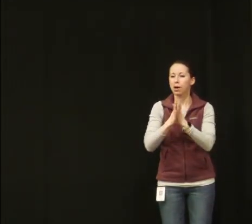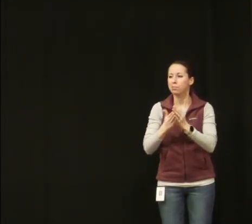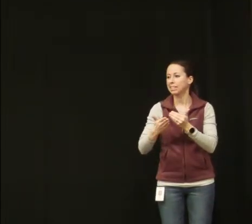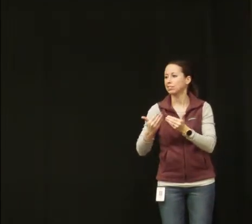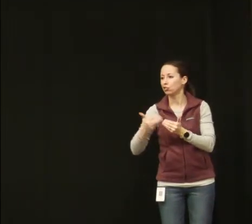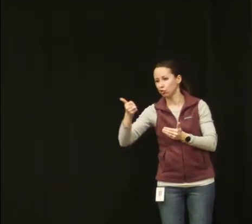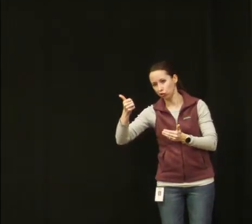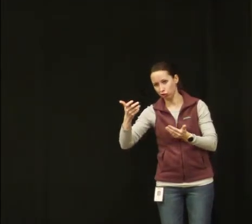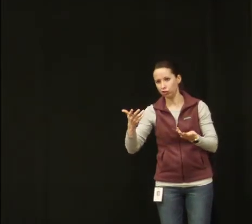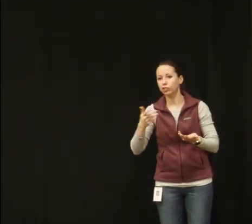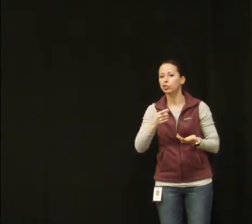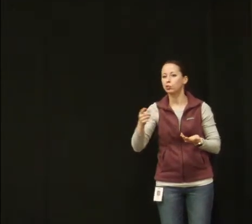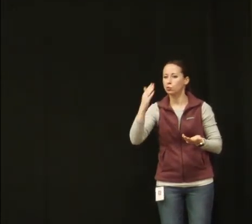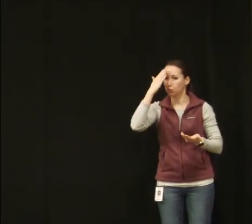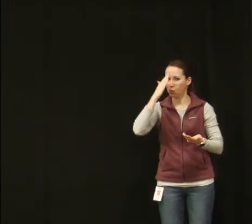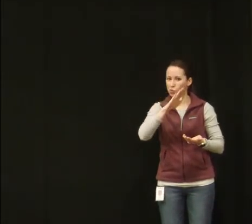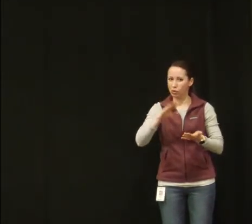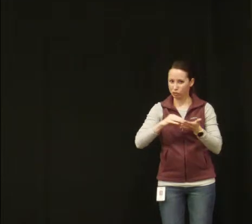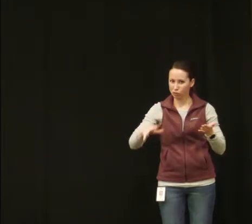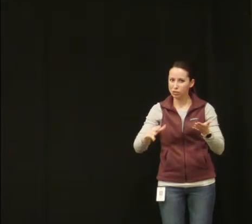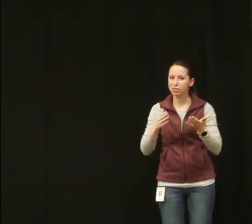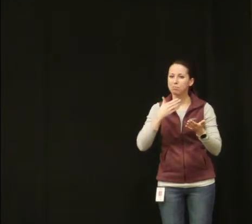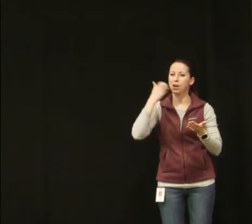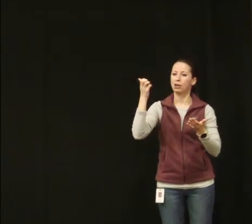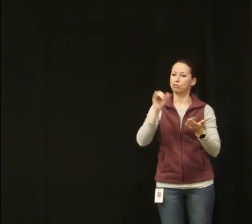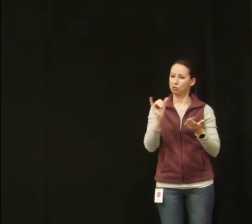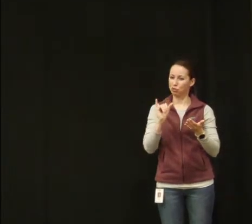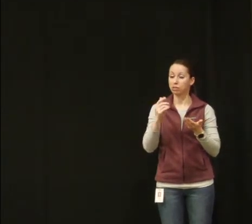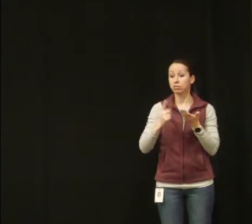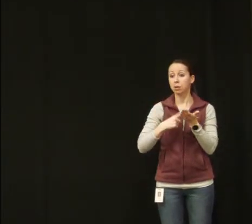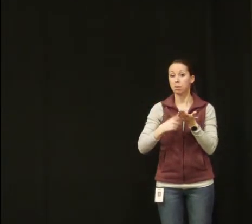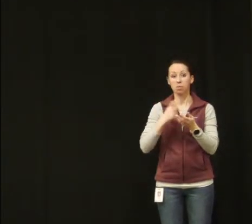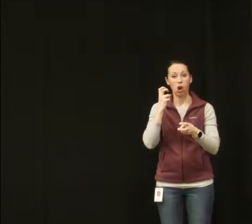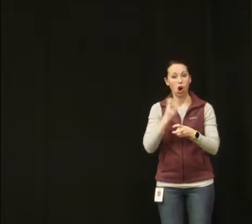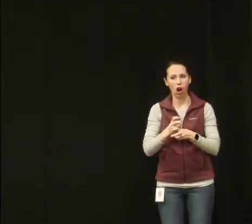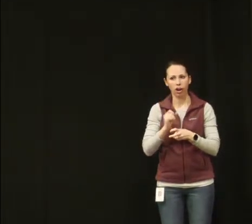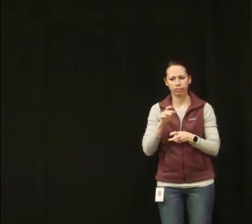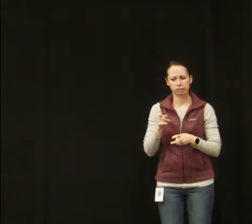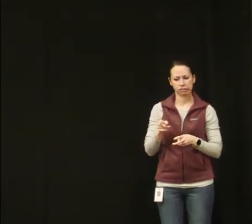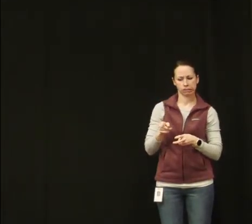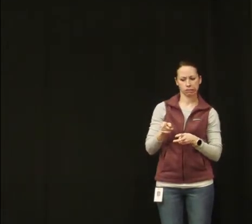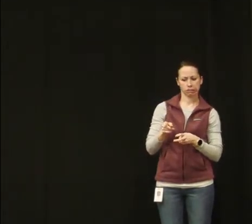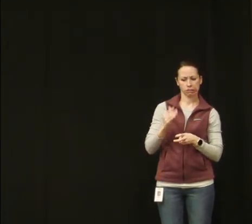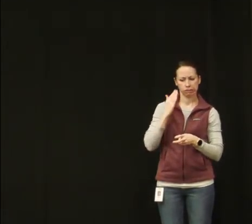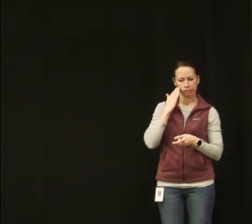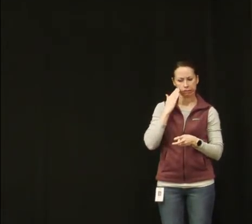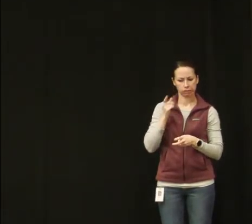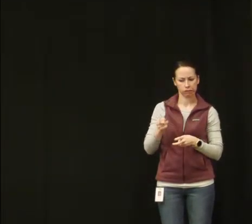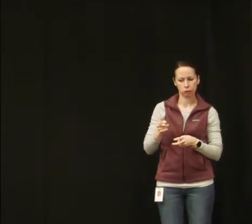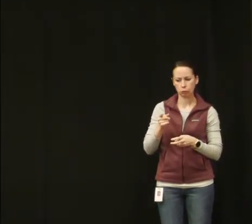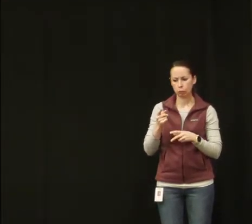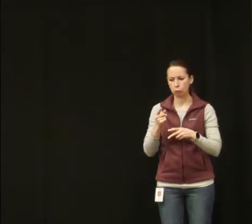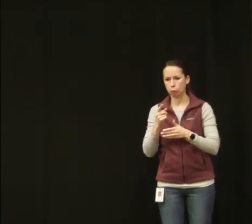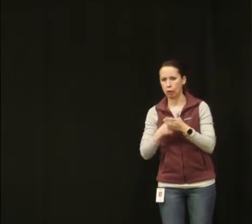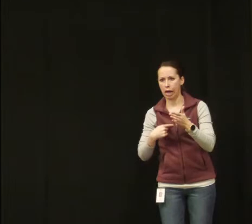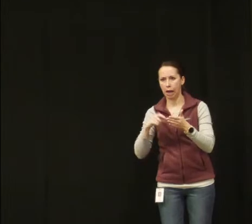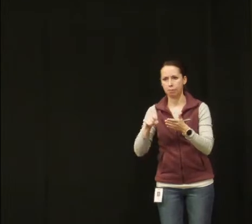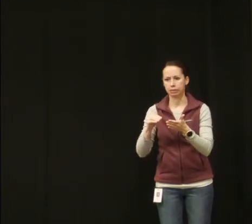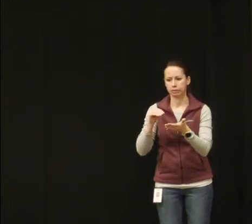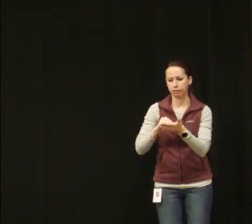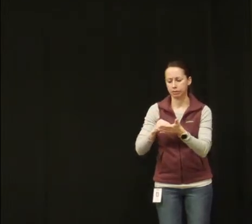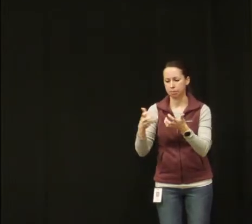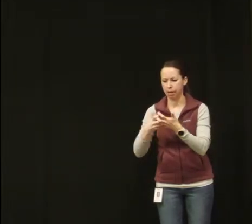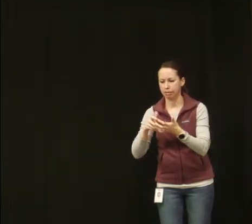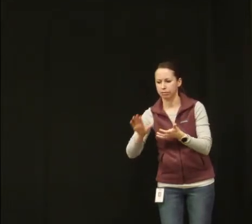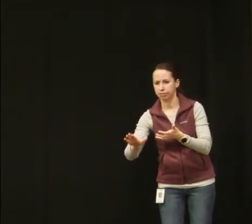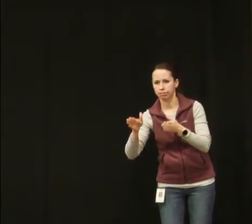And the better you know your students, the easier it becomes. Sometimes the hardest part is just knowing what to put there, so. So do we